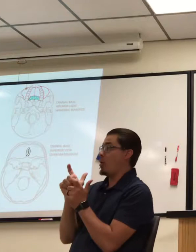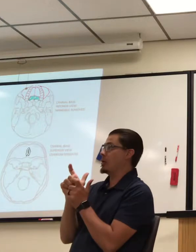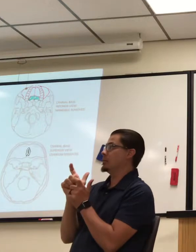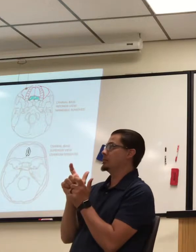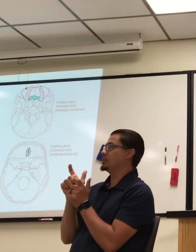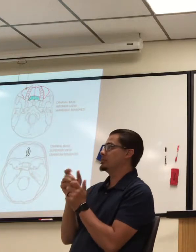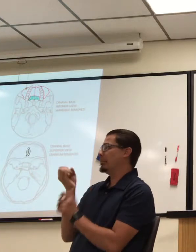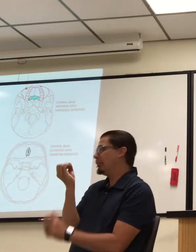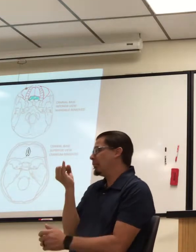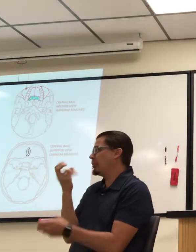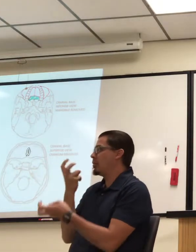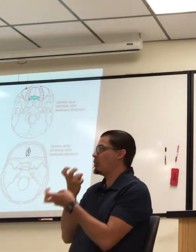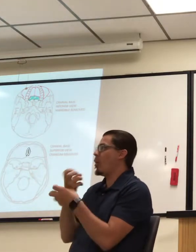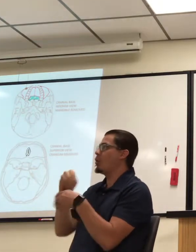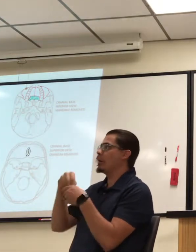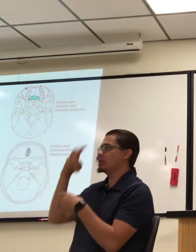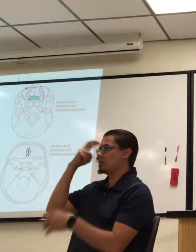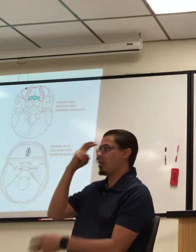I'll use blue.